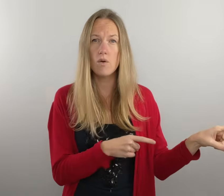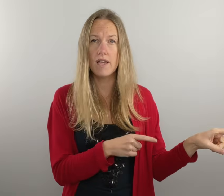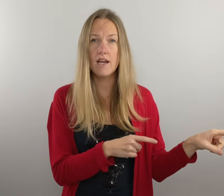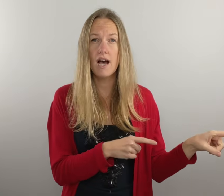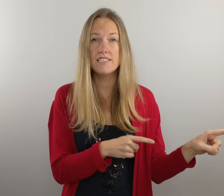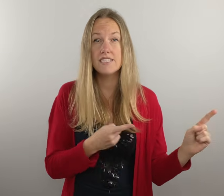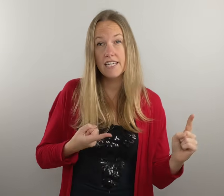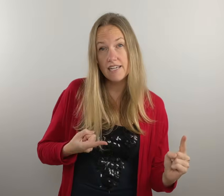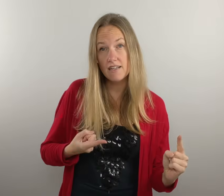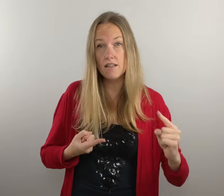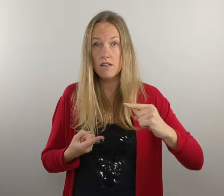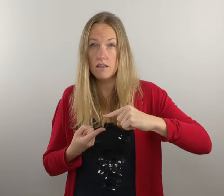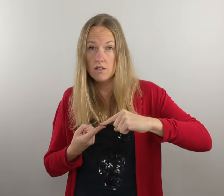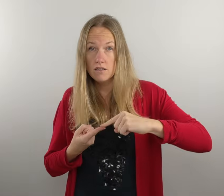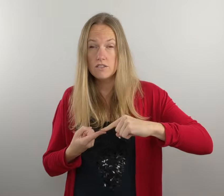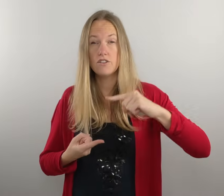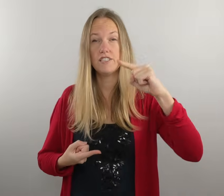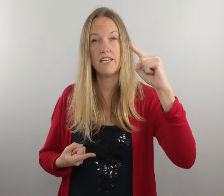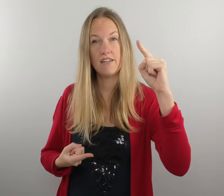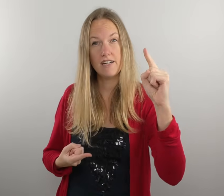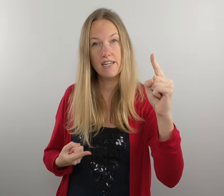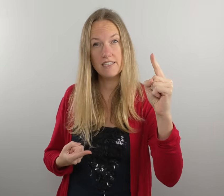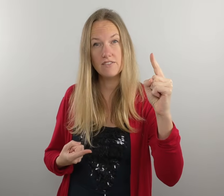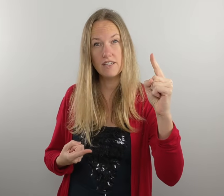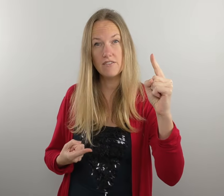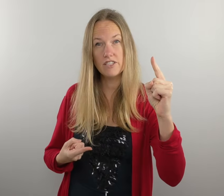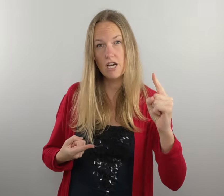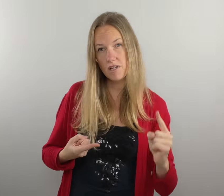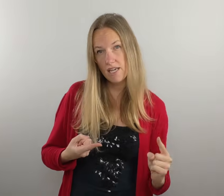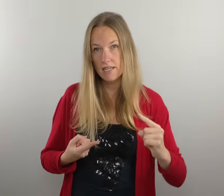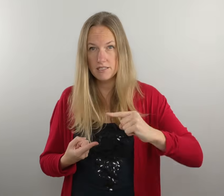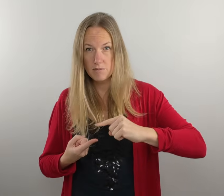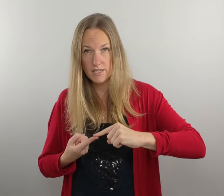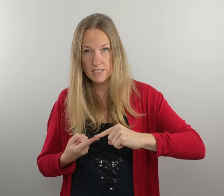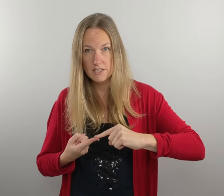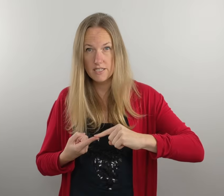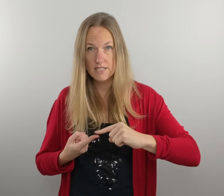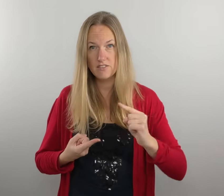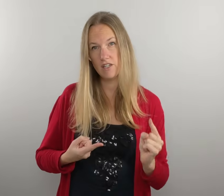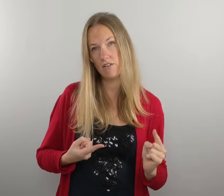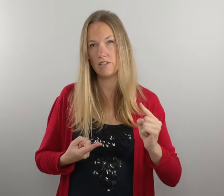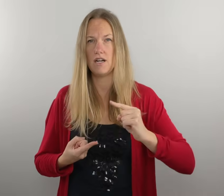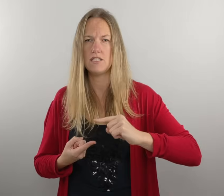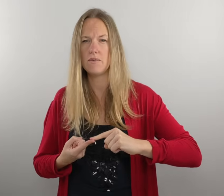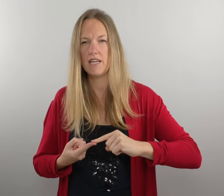going until, so you take your index finger of your dominant hand and bring it to your index finger of your non-dominant